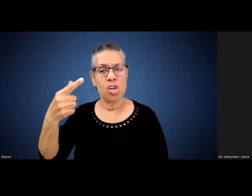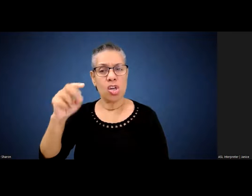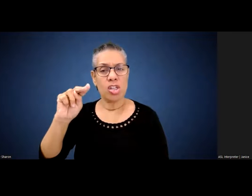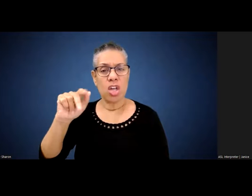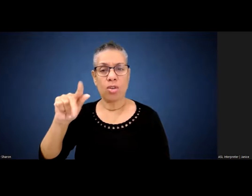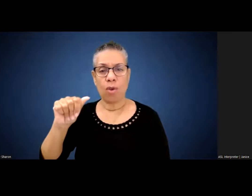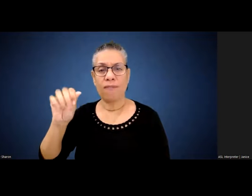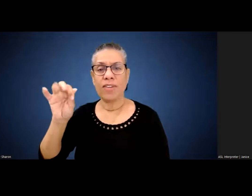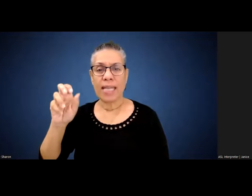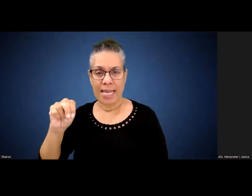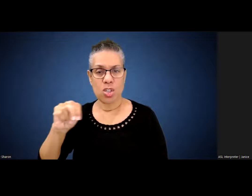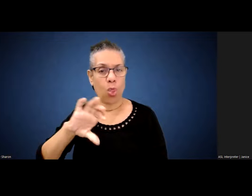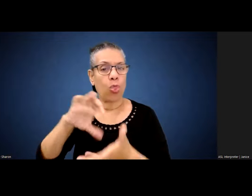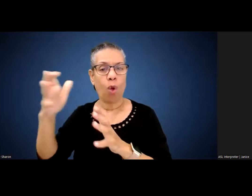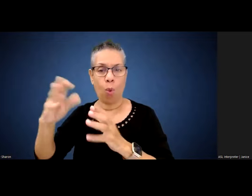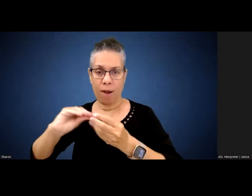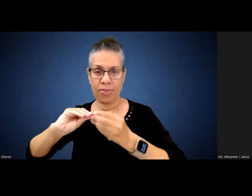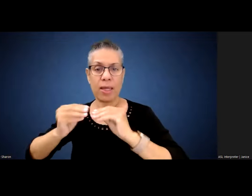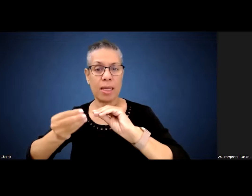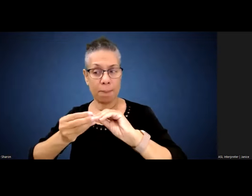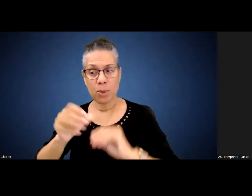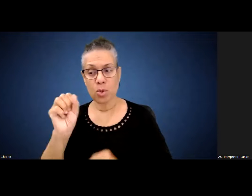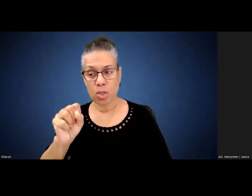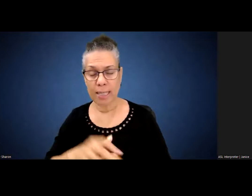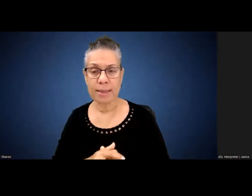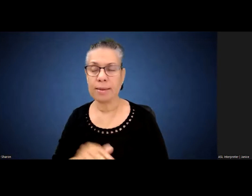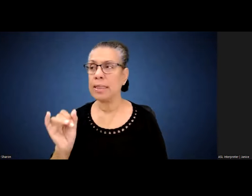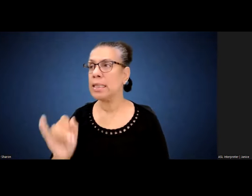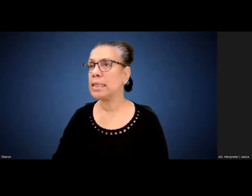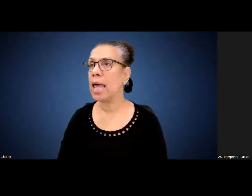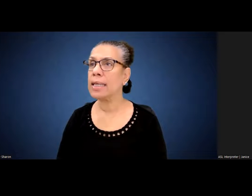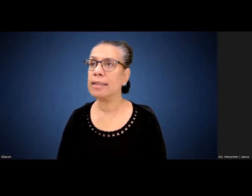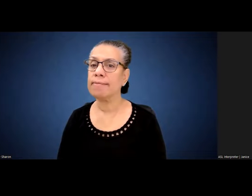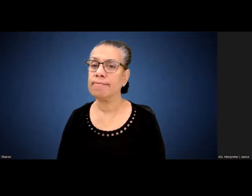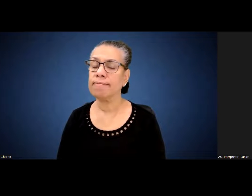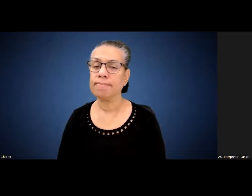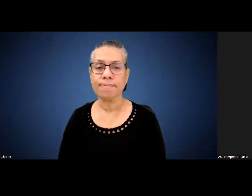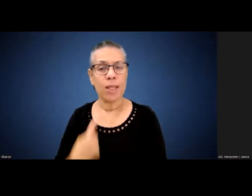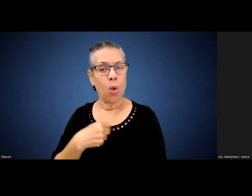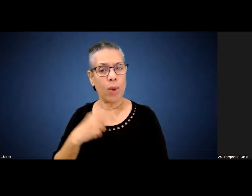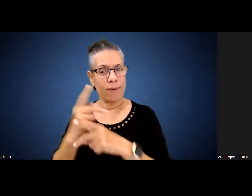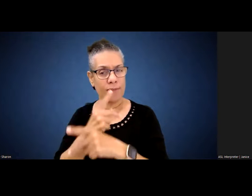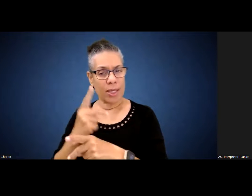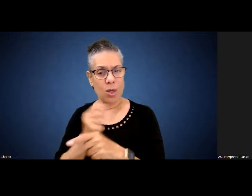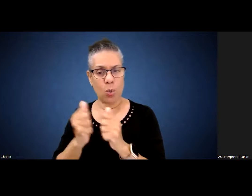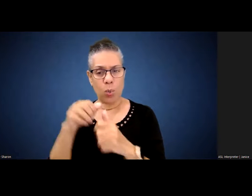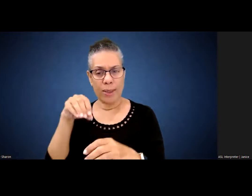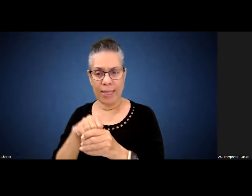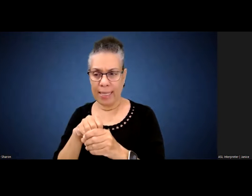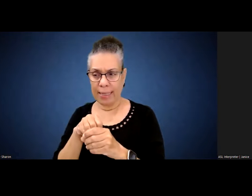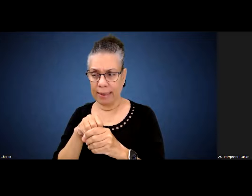skew the demographics. It's like, I think we figured out that within like the couple